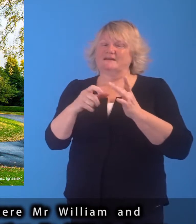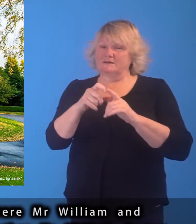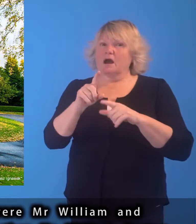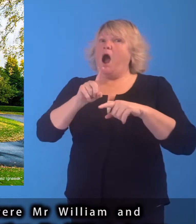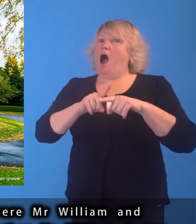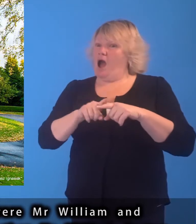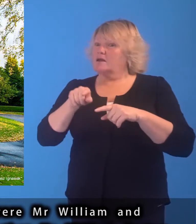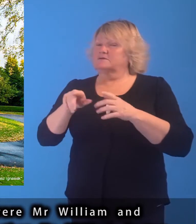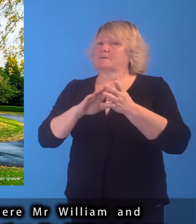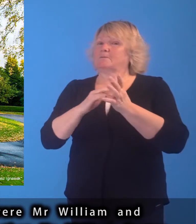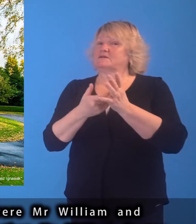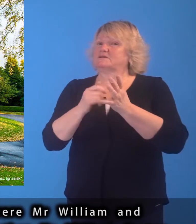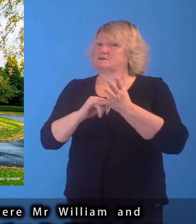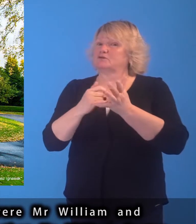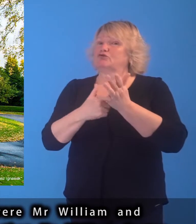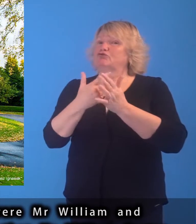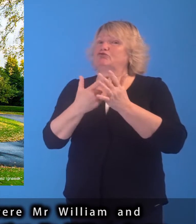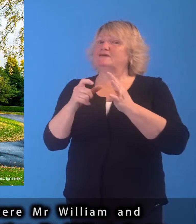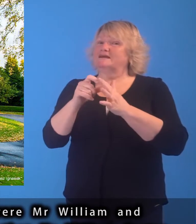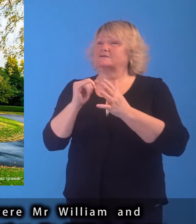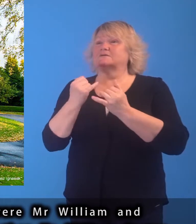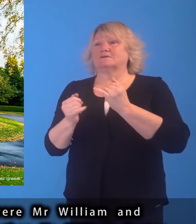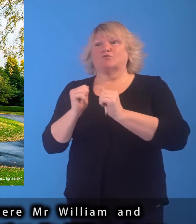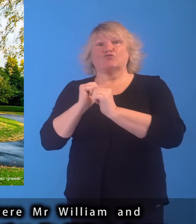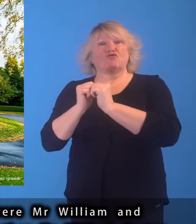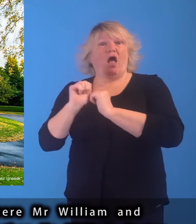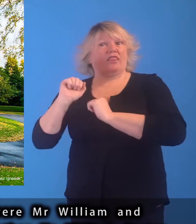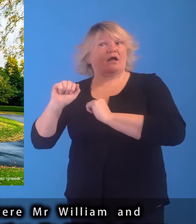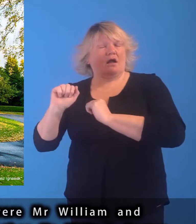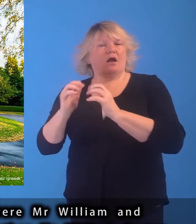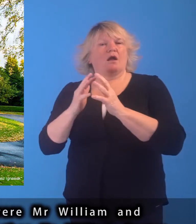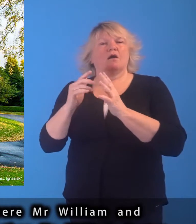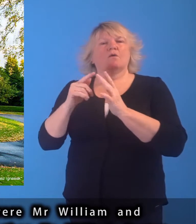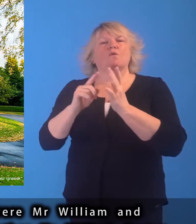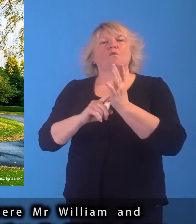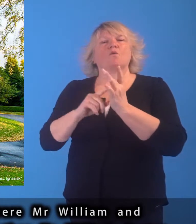Reid's brother, Mr. William Barton.